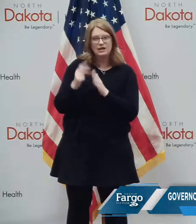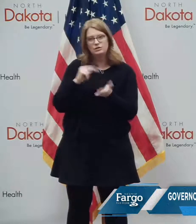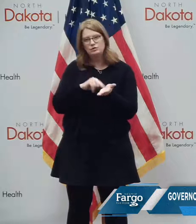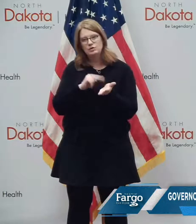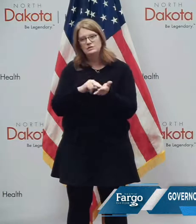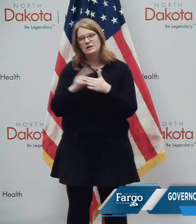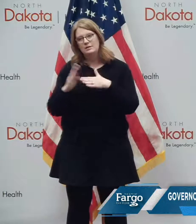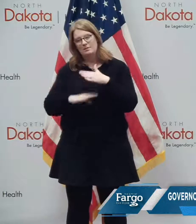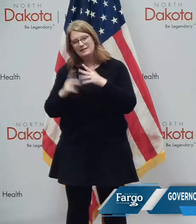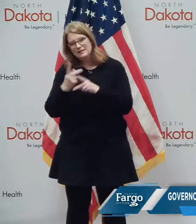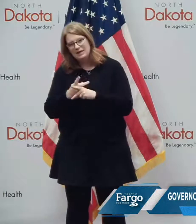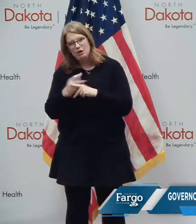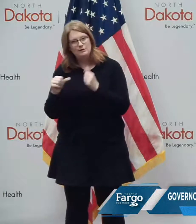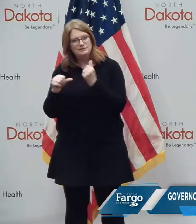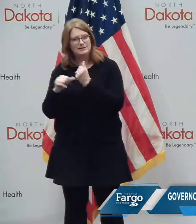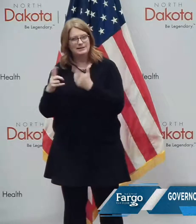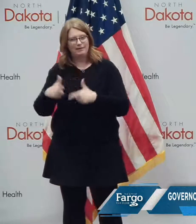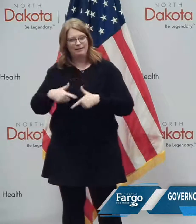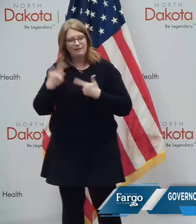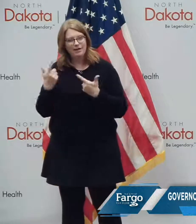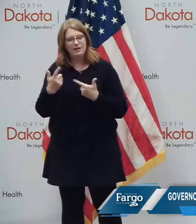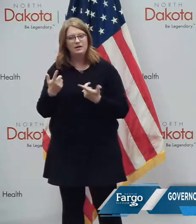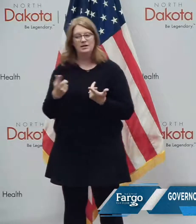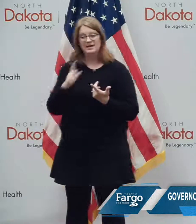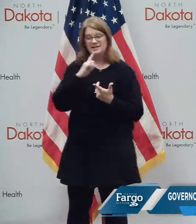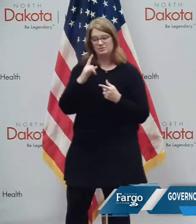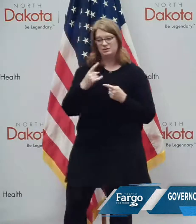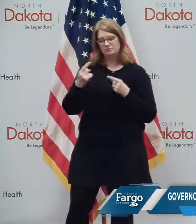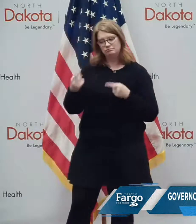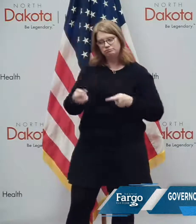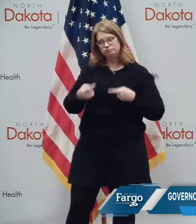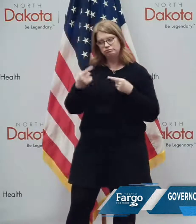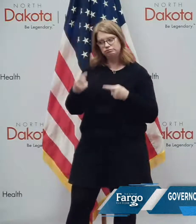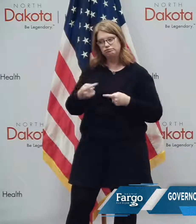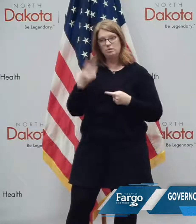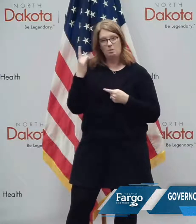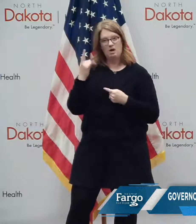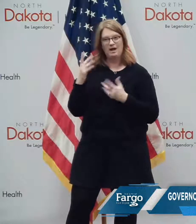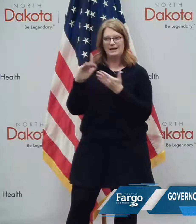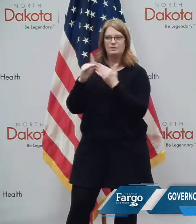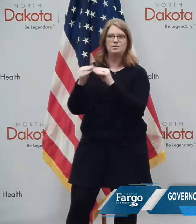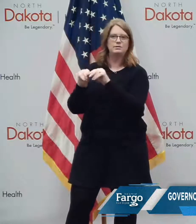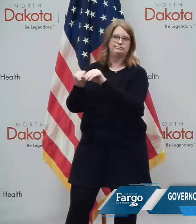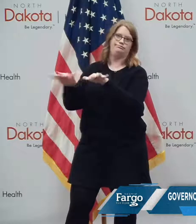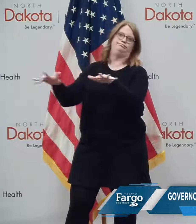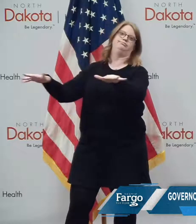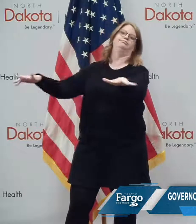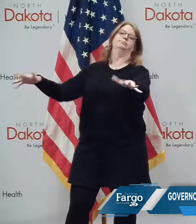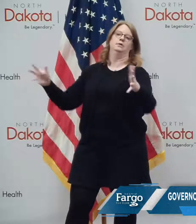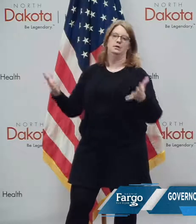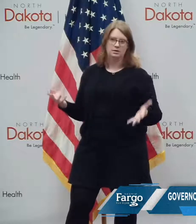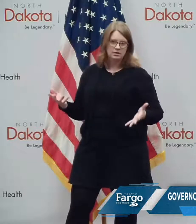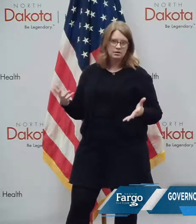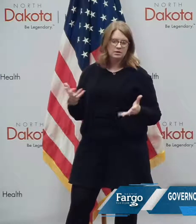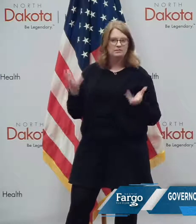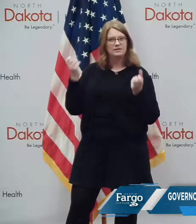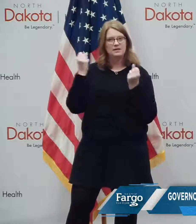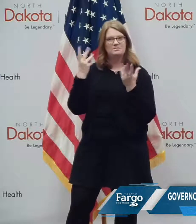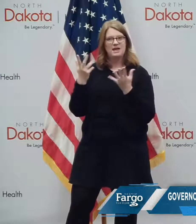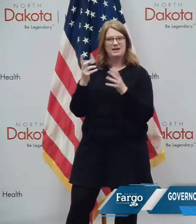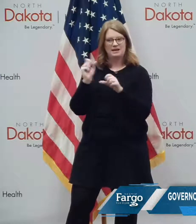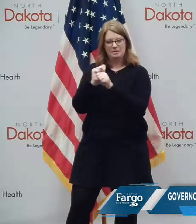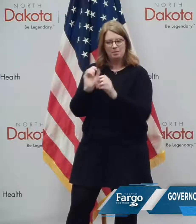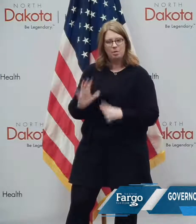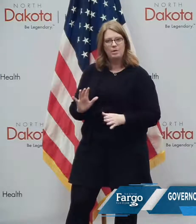assisted living, becomes more of a challenge when we have increased spread in the community because of the number of workers that are moving in and